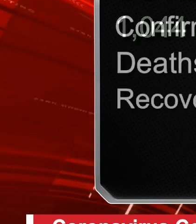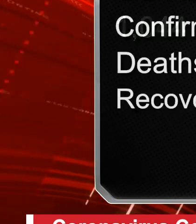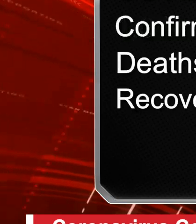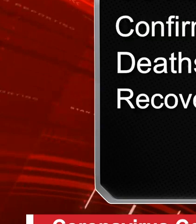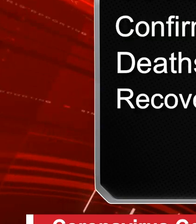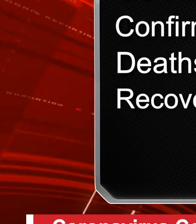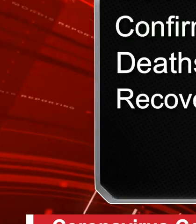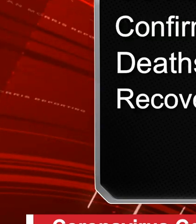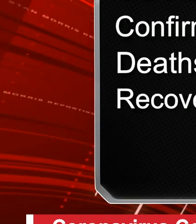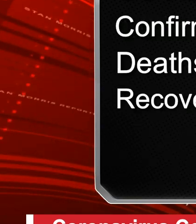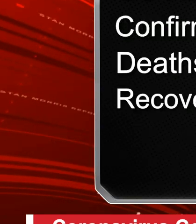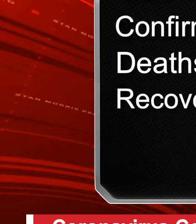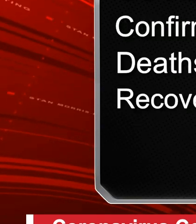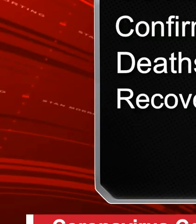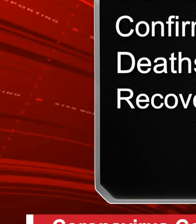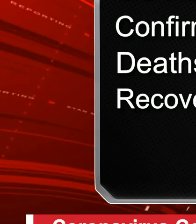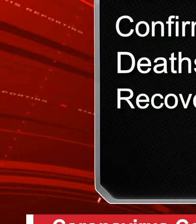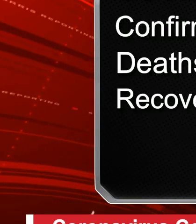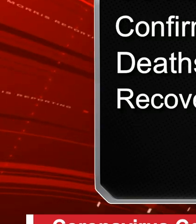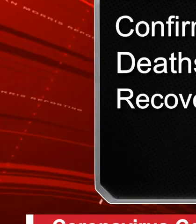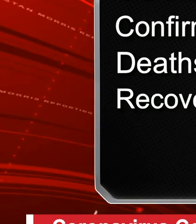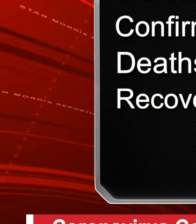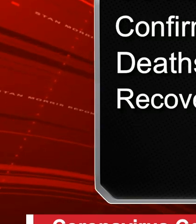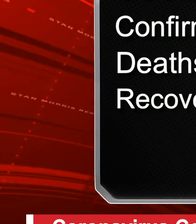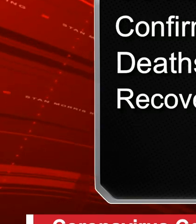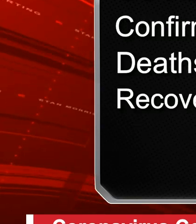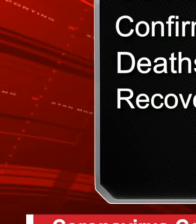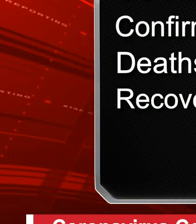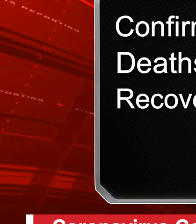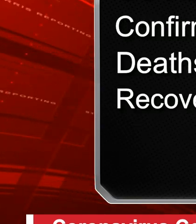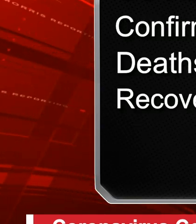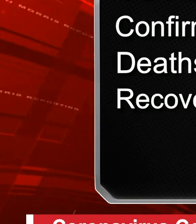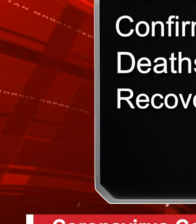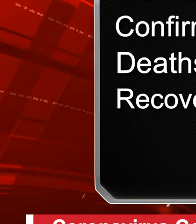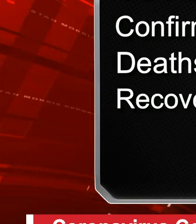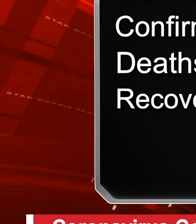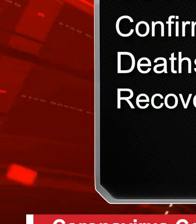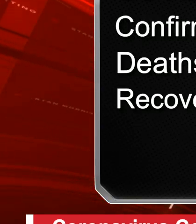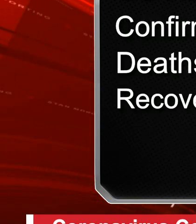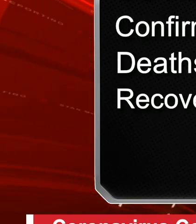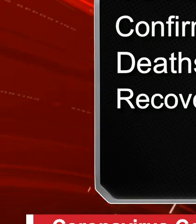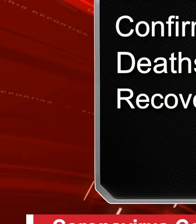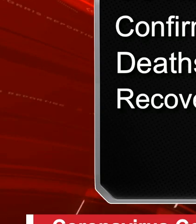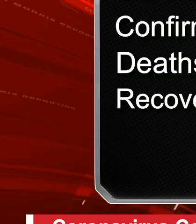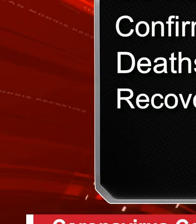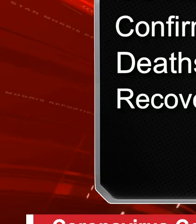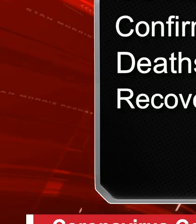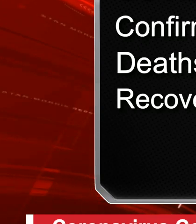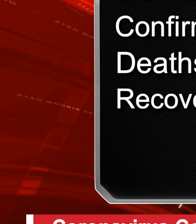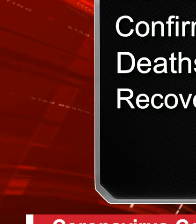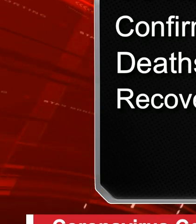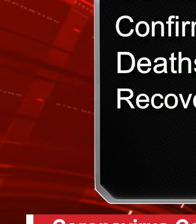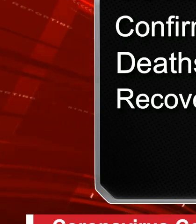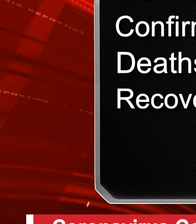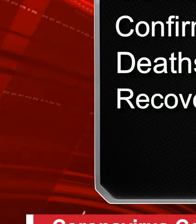that are from today, and these are from Johns Hopkins University. In the United States, 1.56 million confirmed